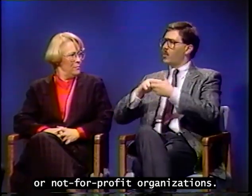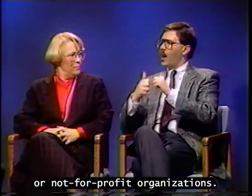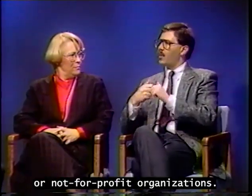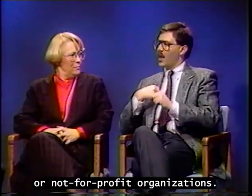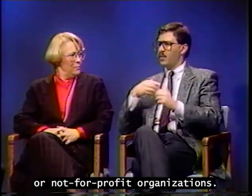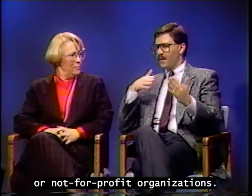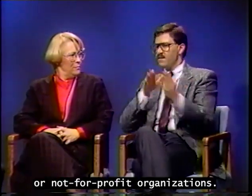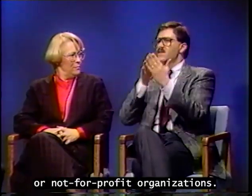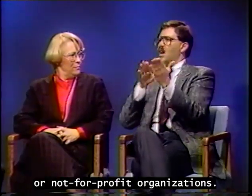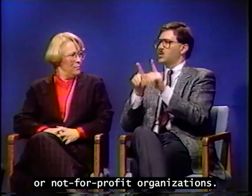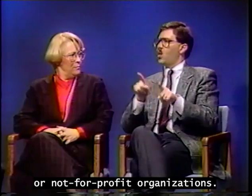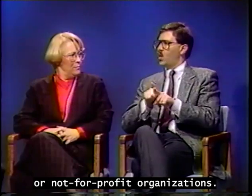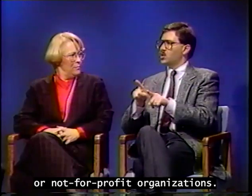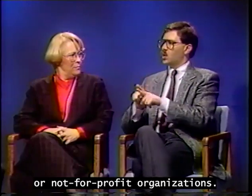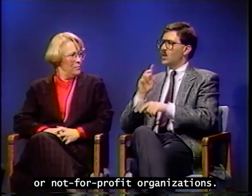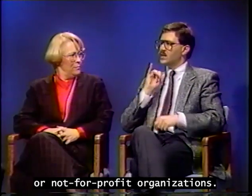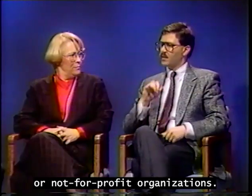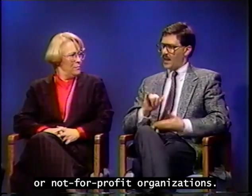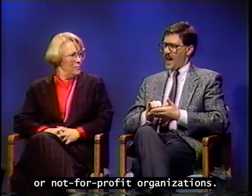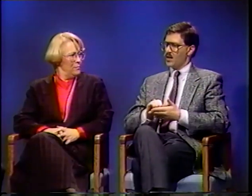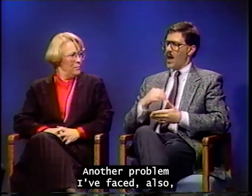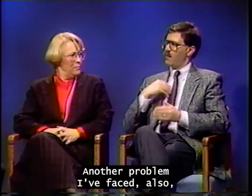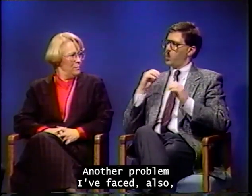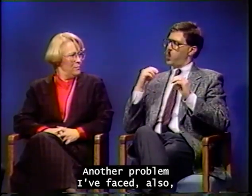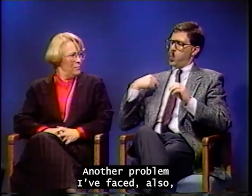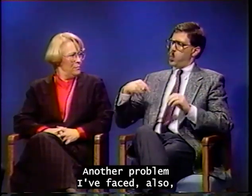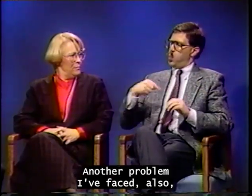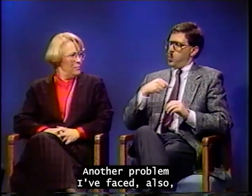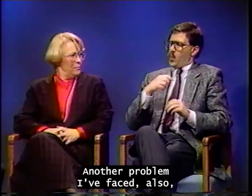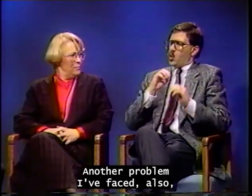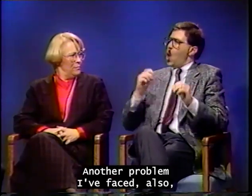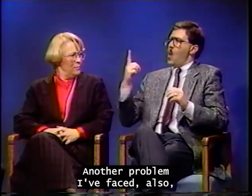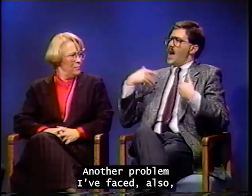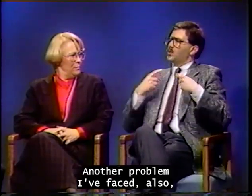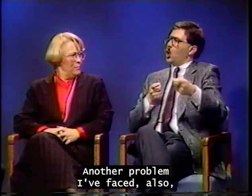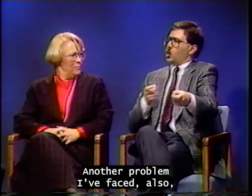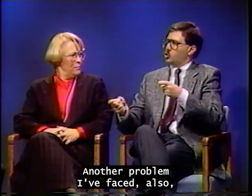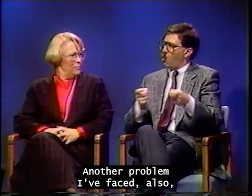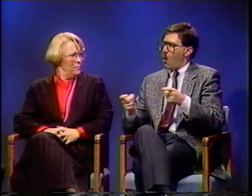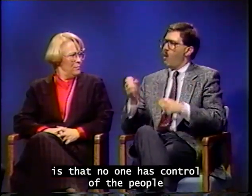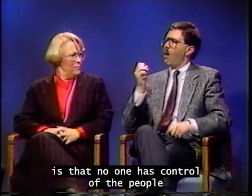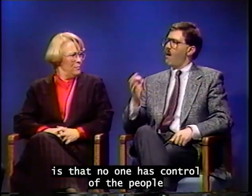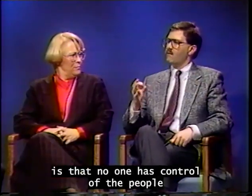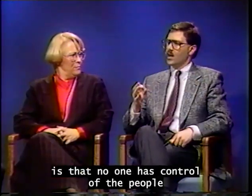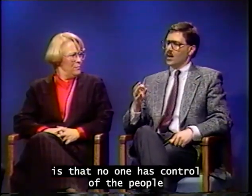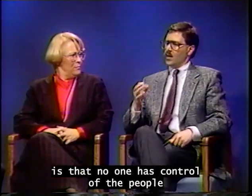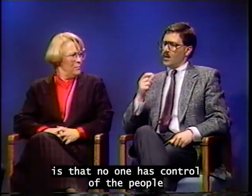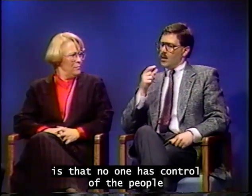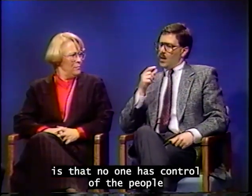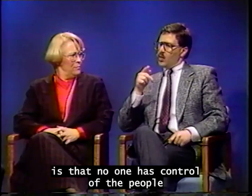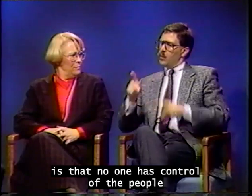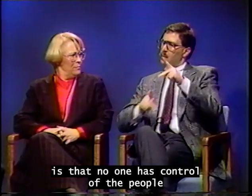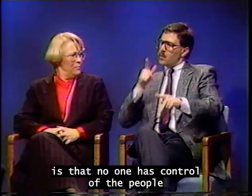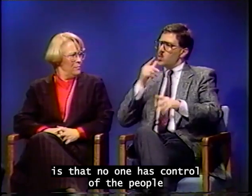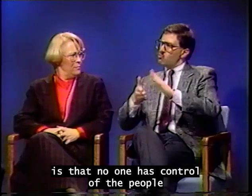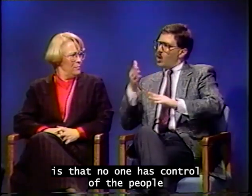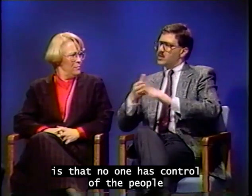or not-for-profit organizations. Another problem I faced also is that no one has